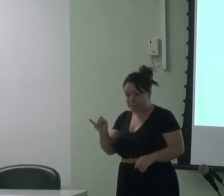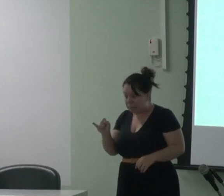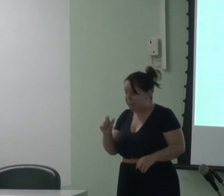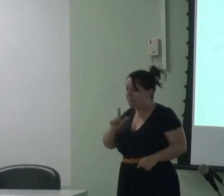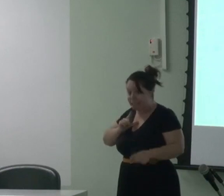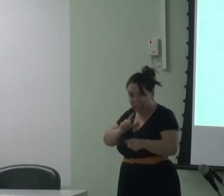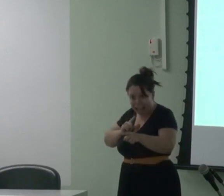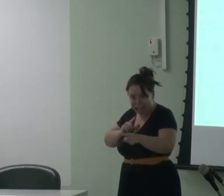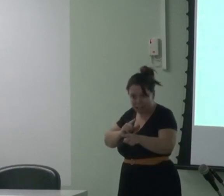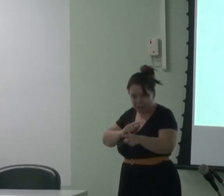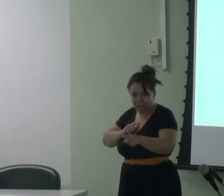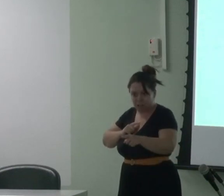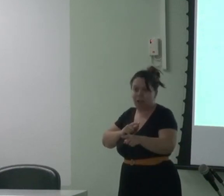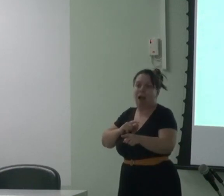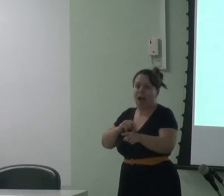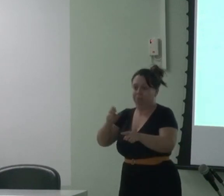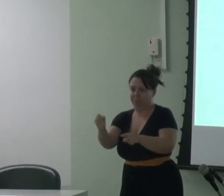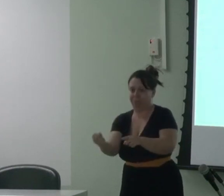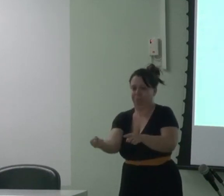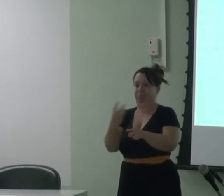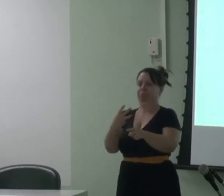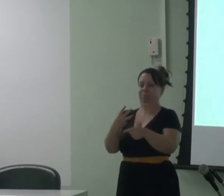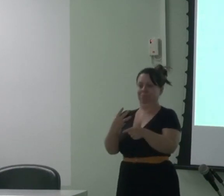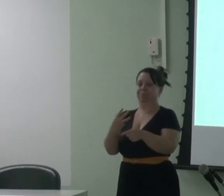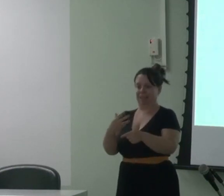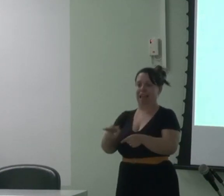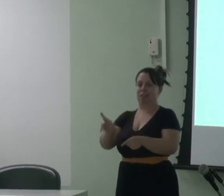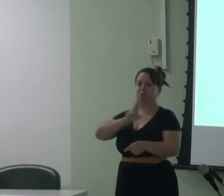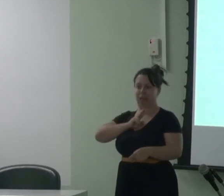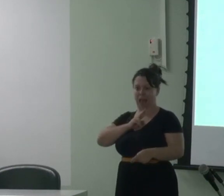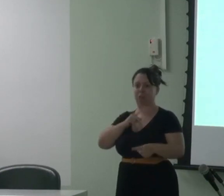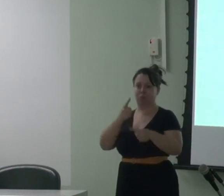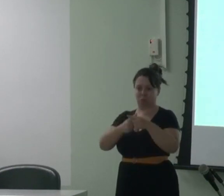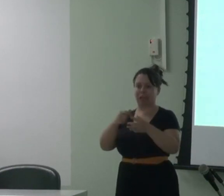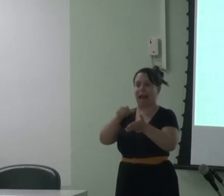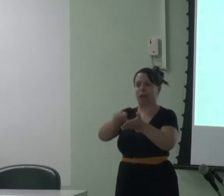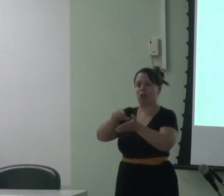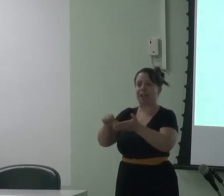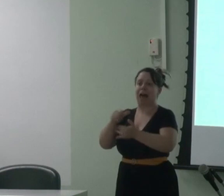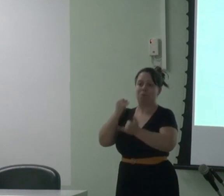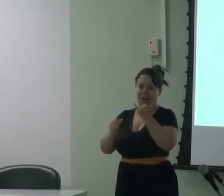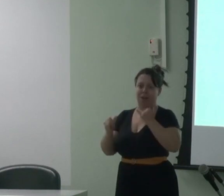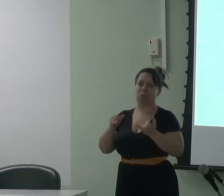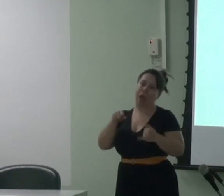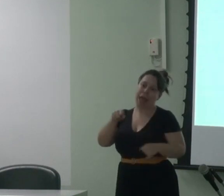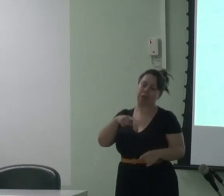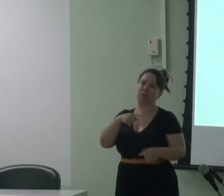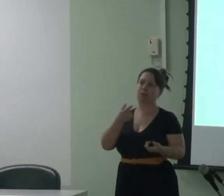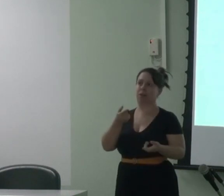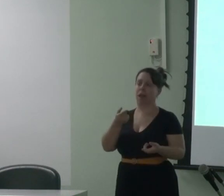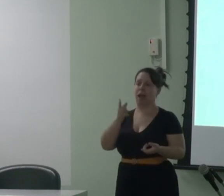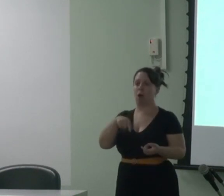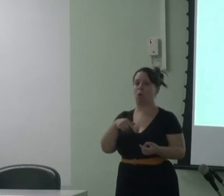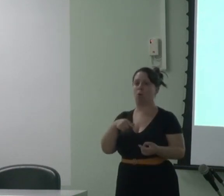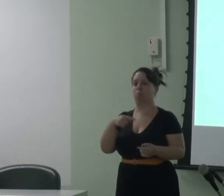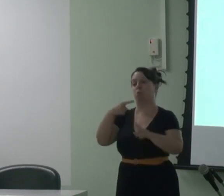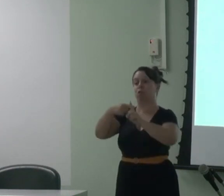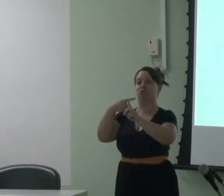exists there, you should get the results because it will be annotated the same way, so the query will help you as well.